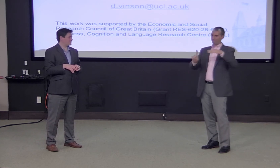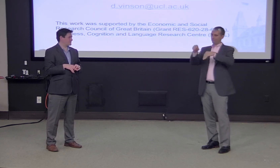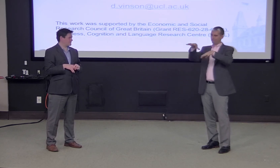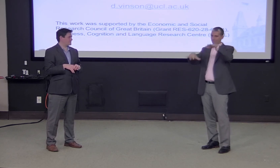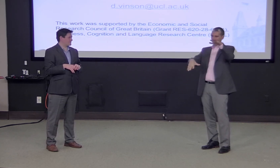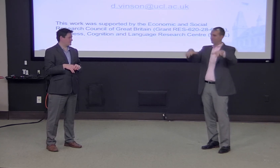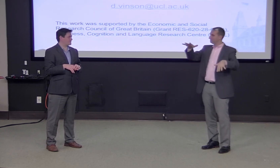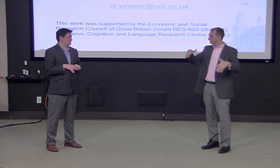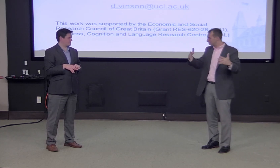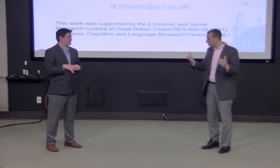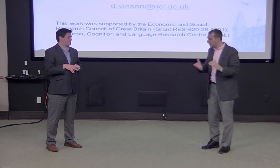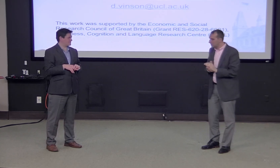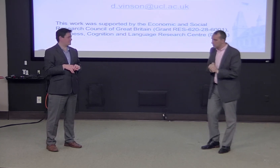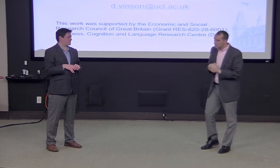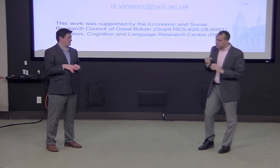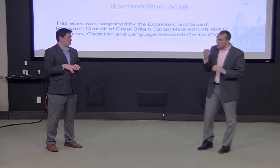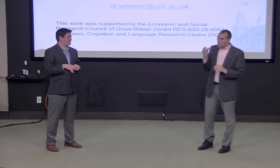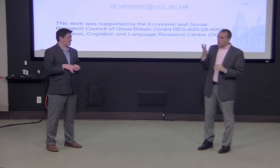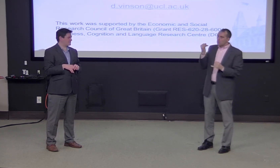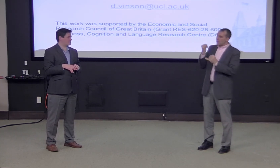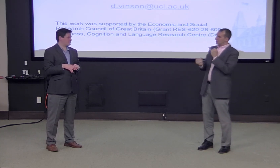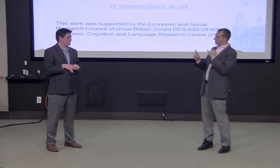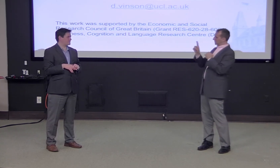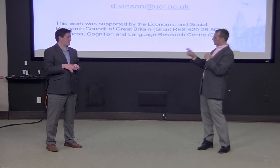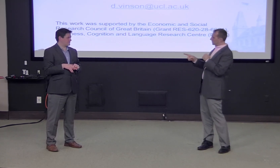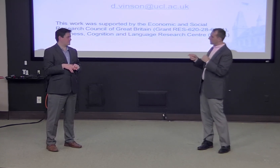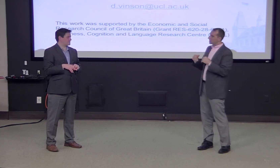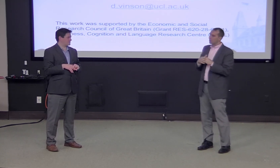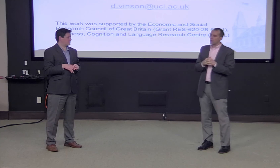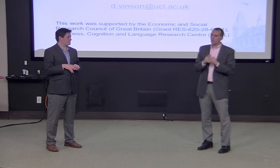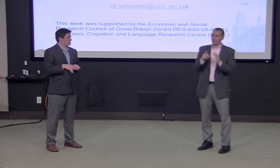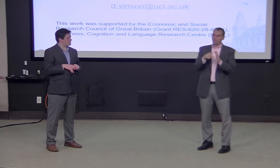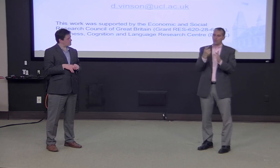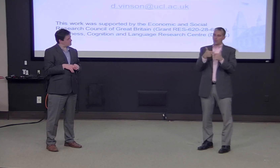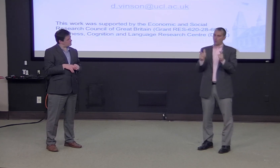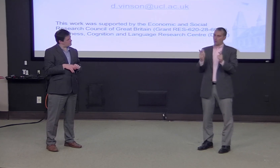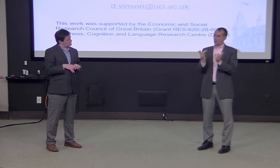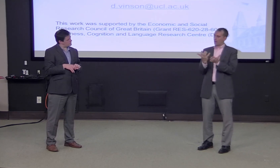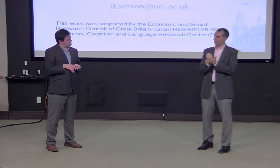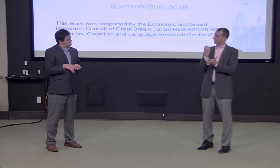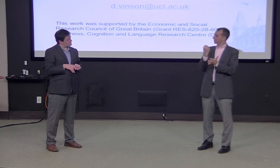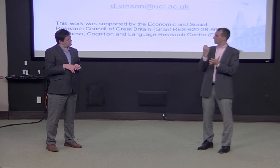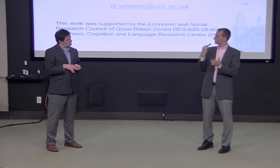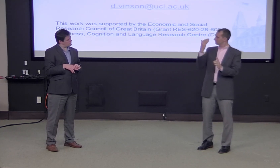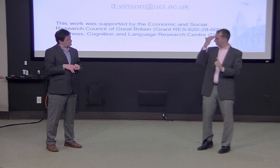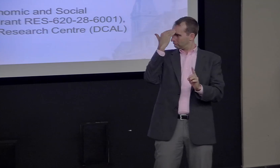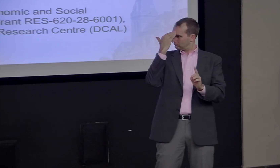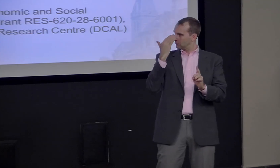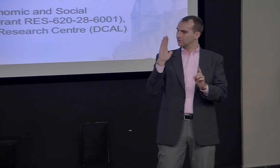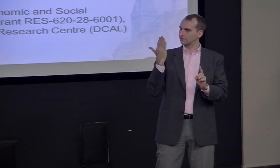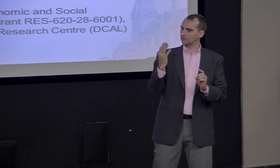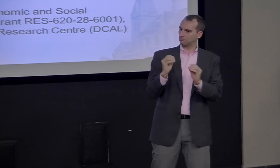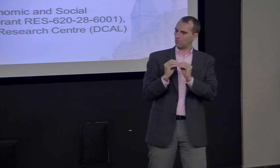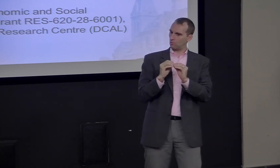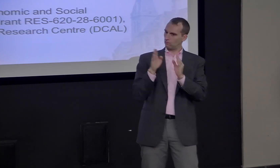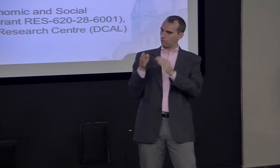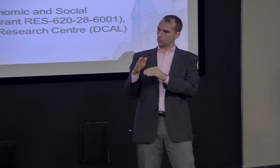use sign language, it's just here and there. So just one last question for you. The bilingual advantage